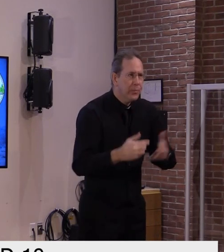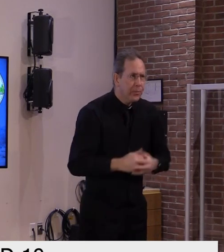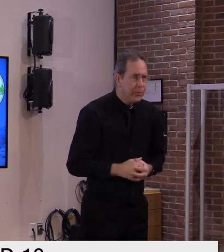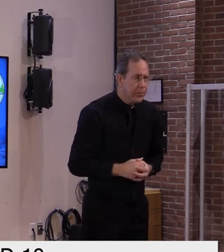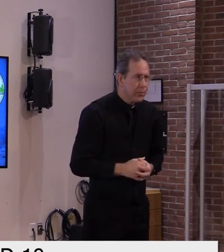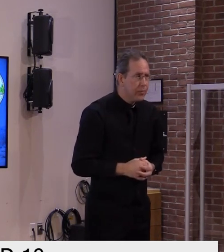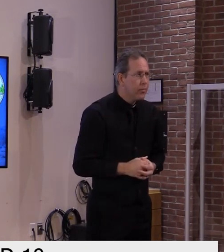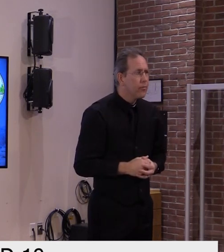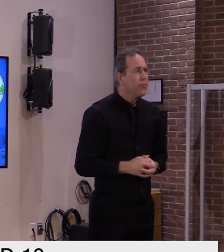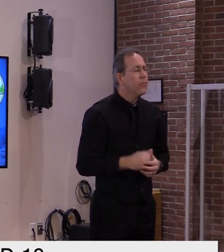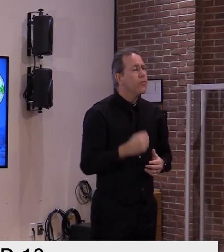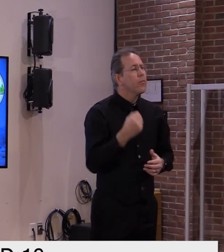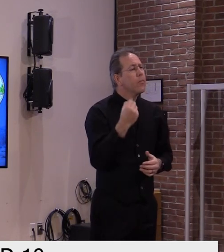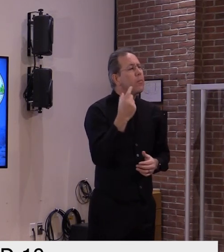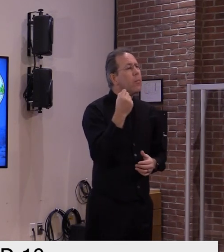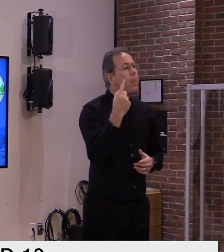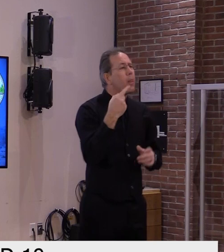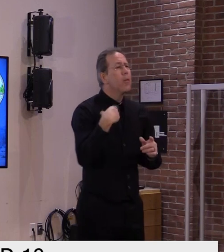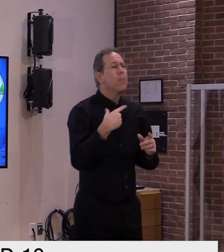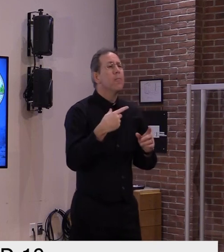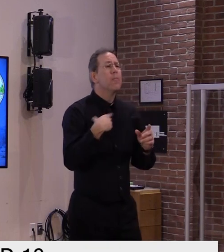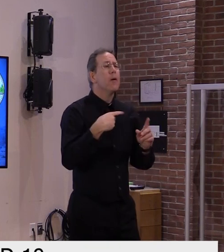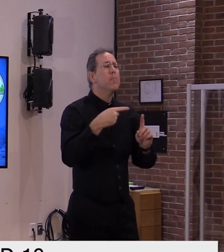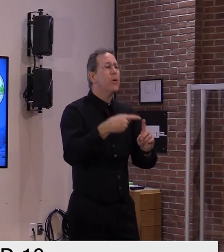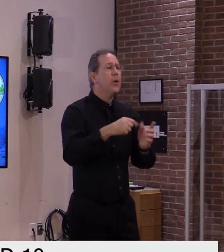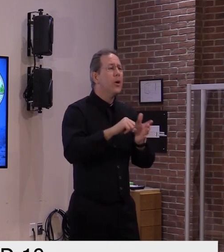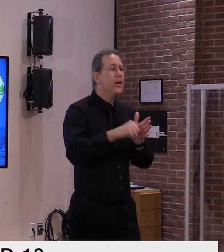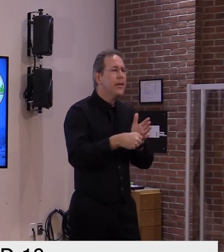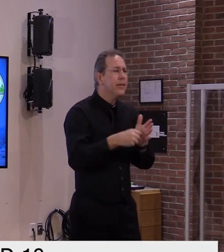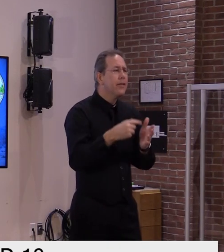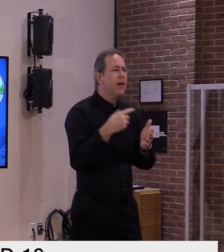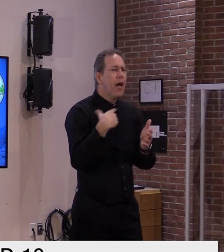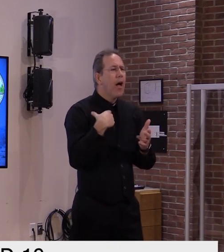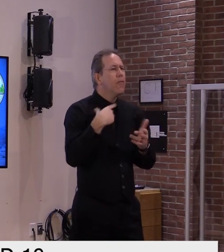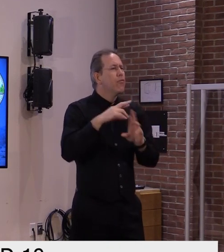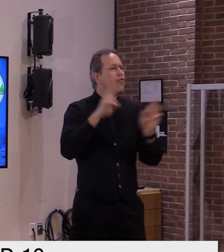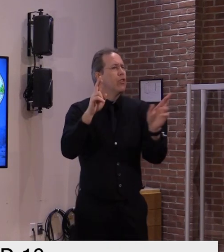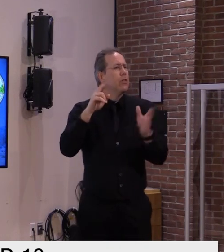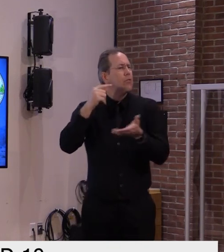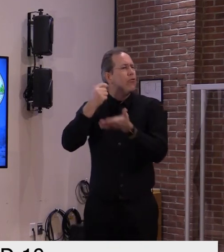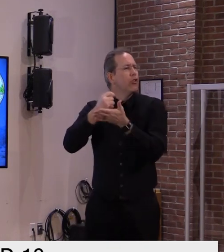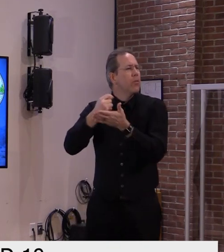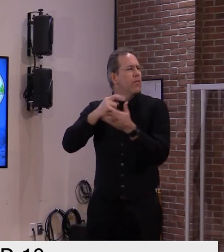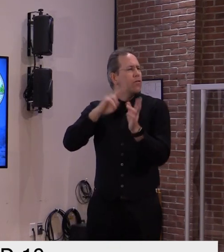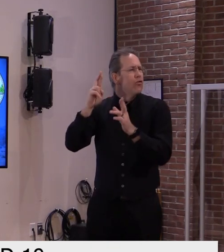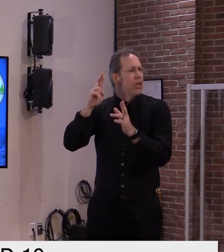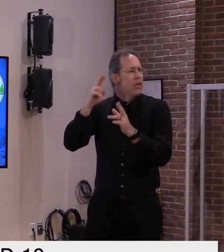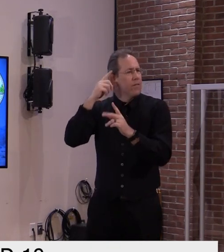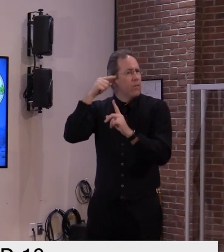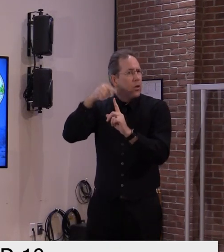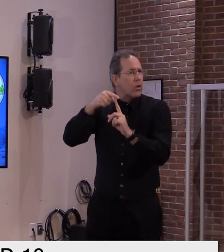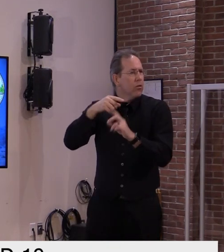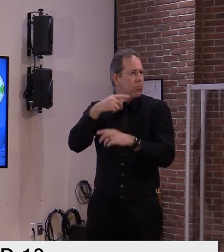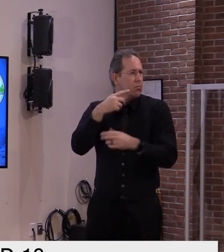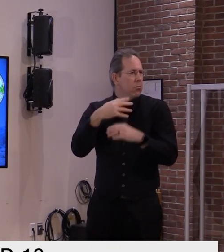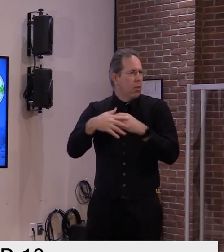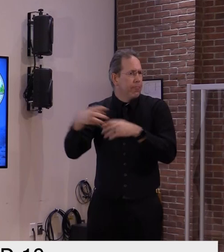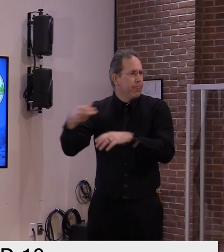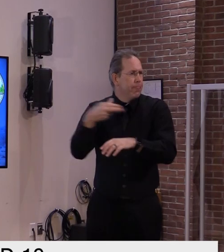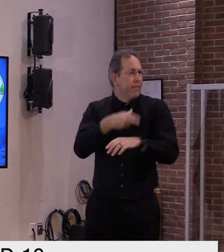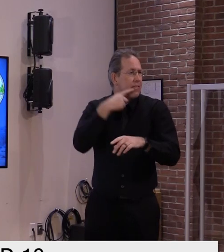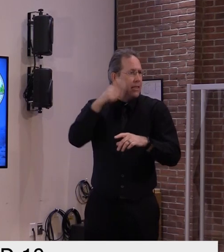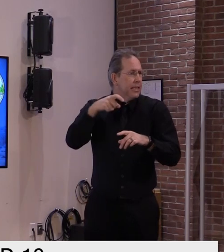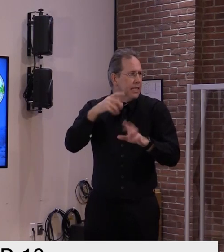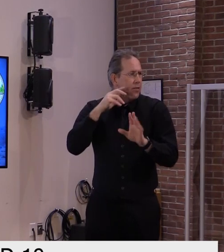COVID-19, treatments that can still have a significant impact, not only on hospitalizations, but on real